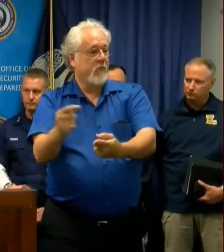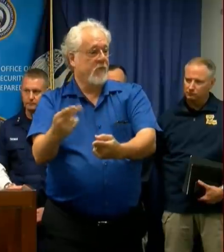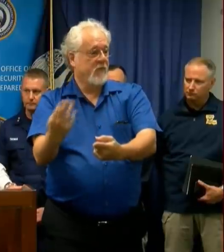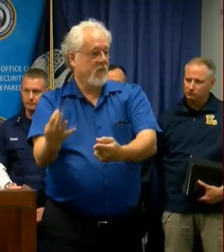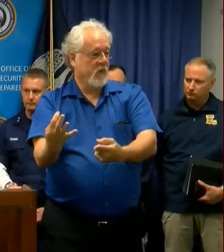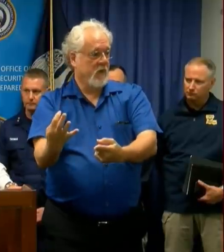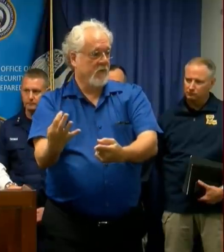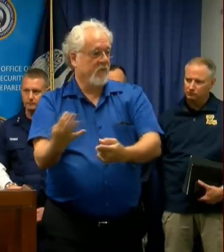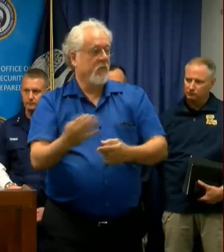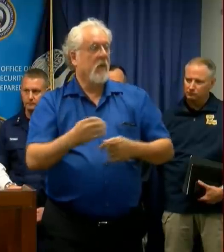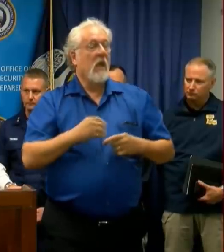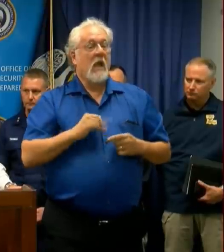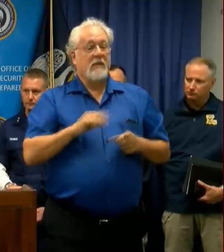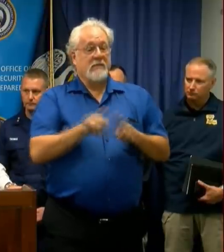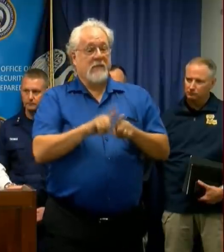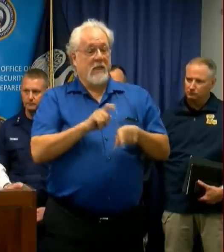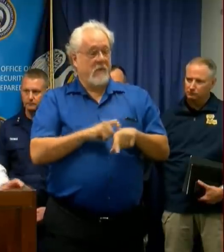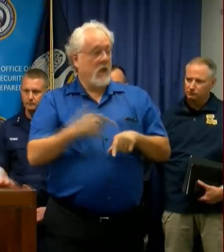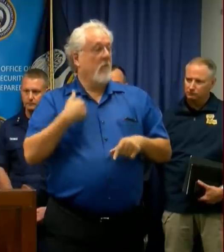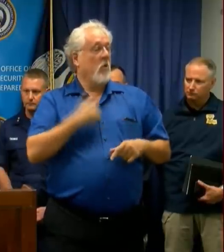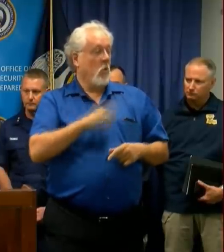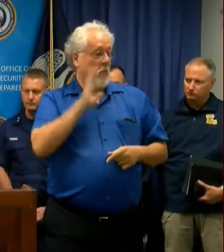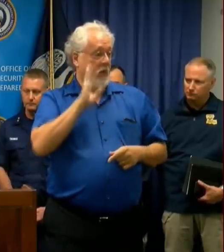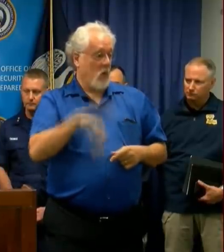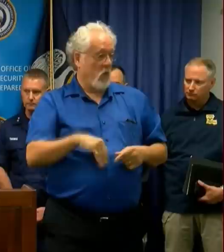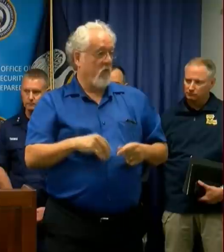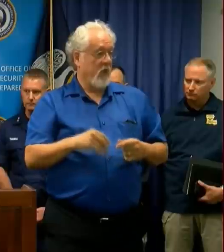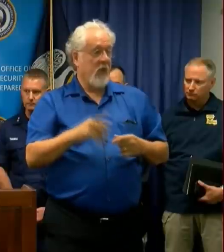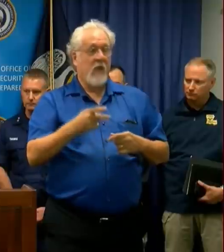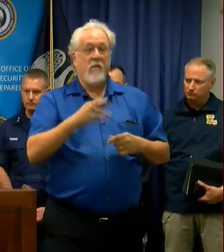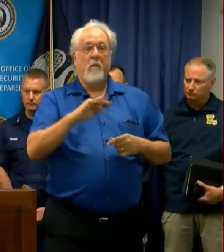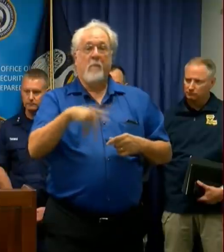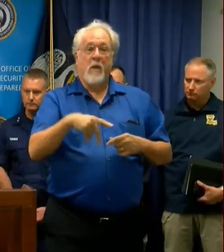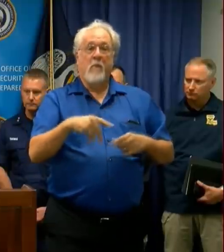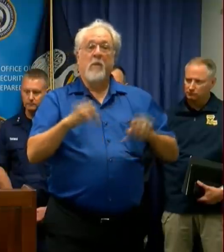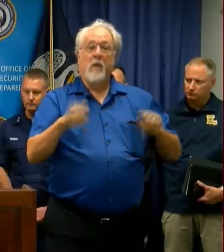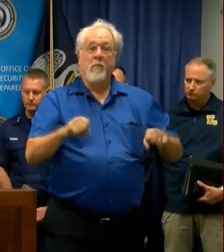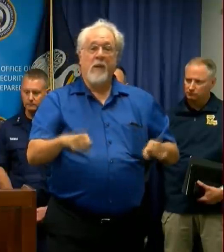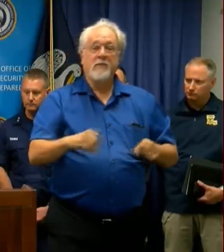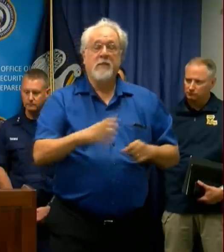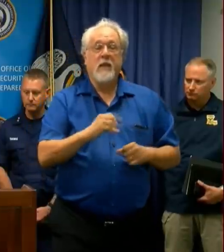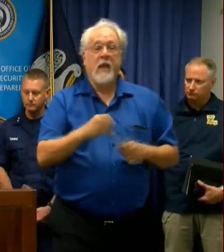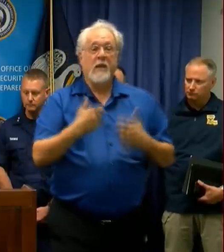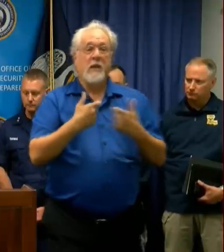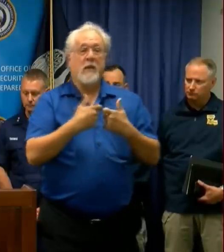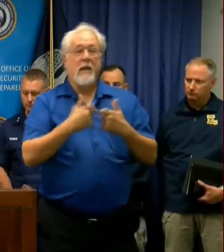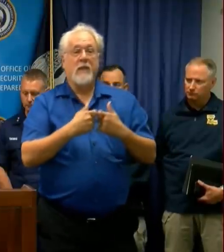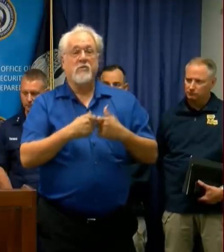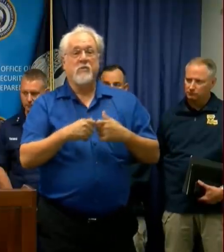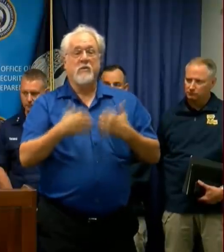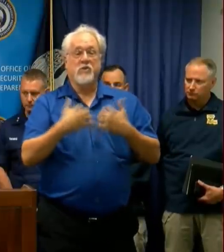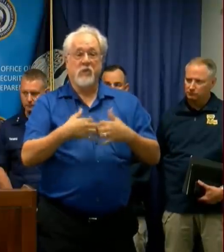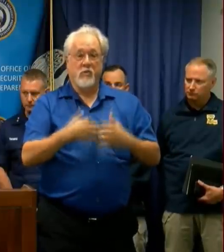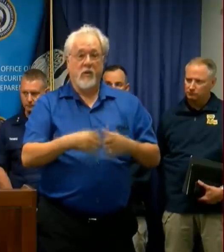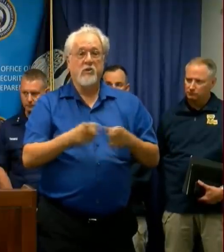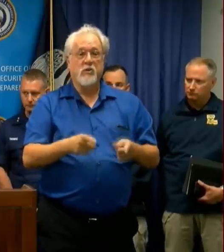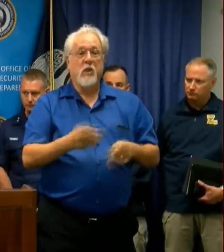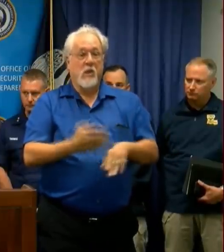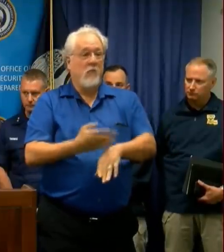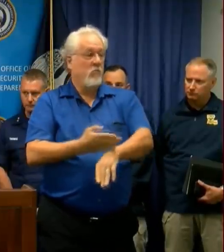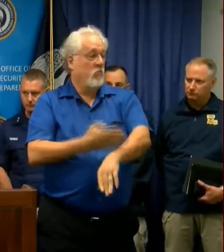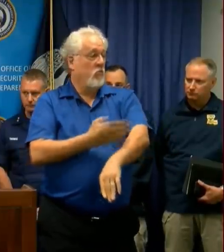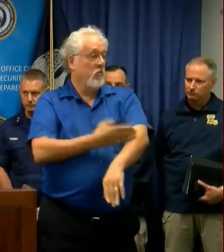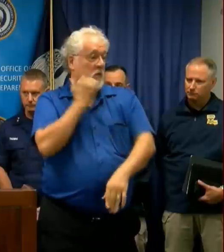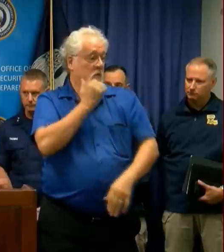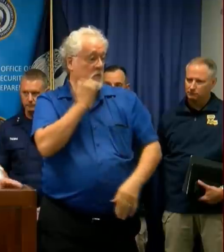Friday. At the same time, we do know that the pumping capacity and electric generation capacity is